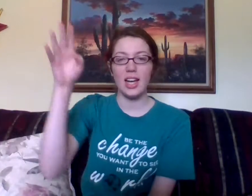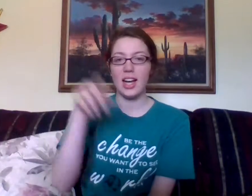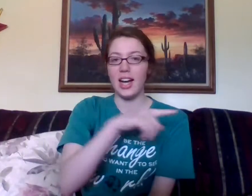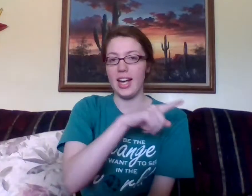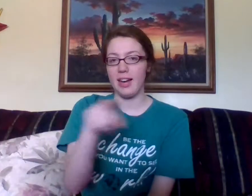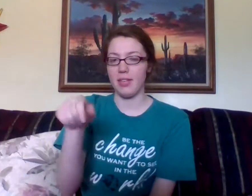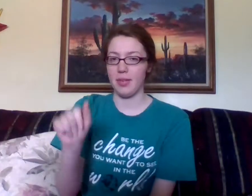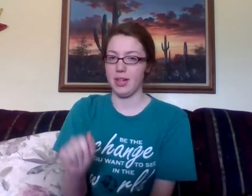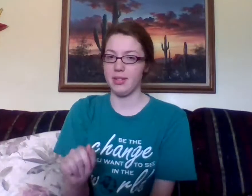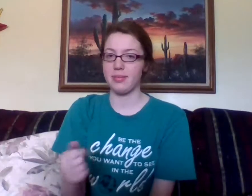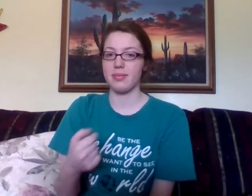Hi everyone,